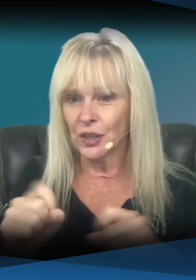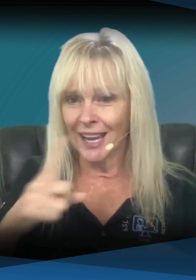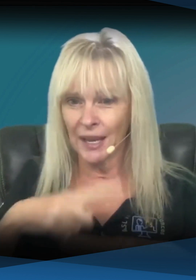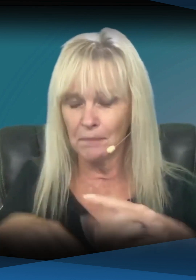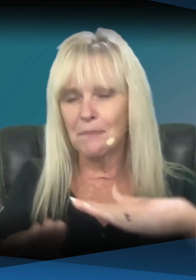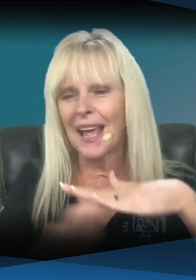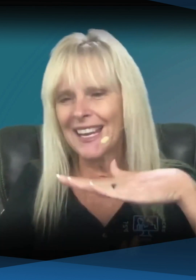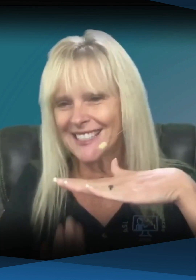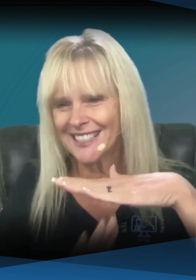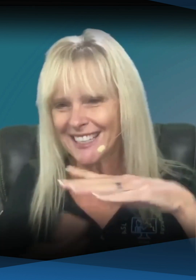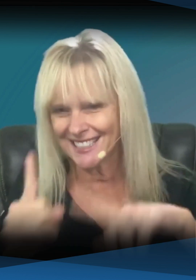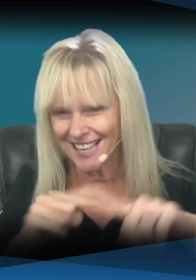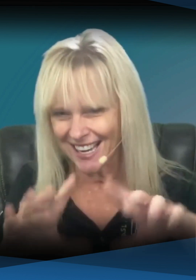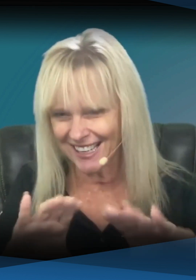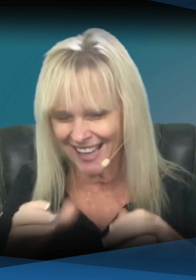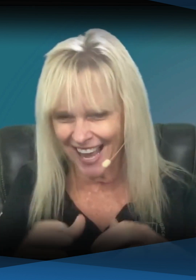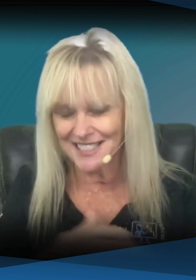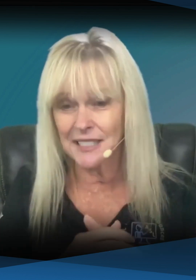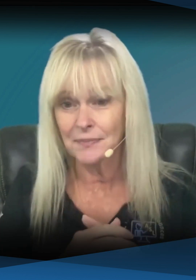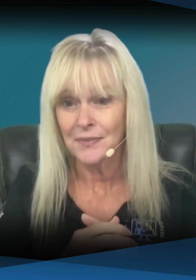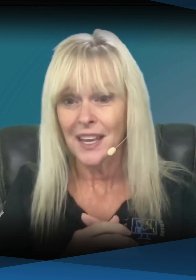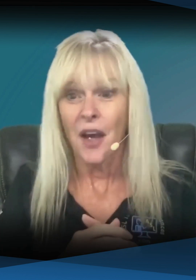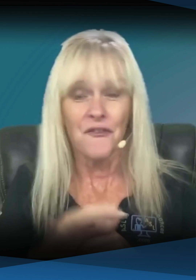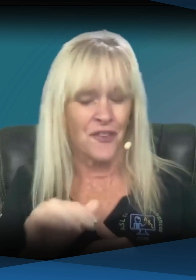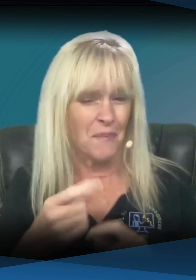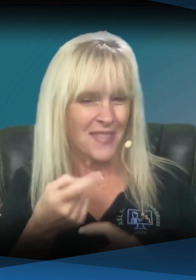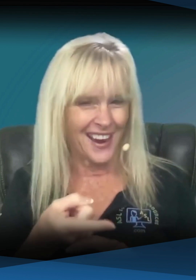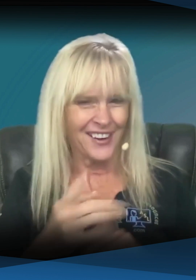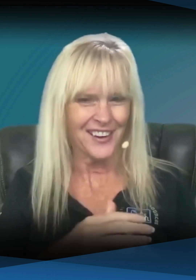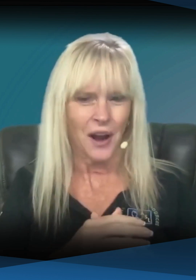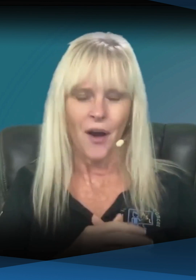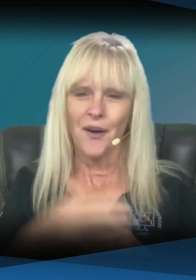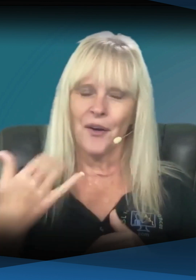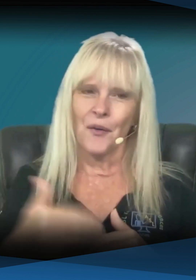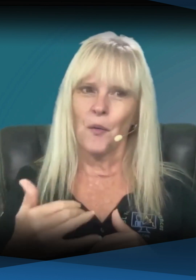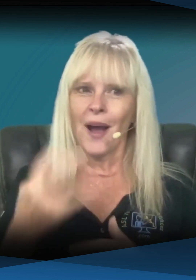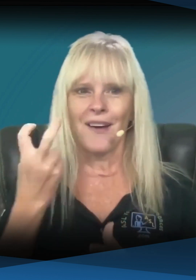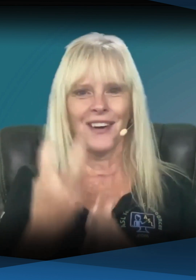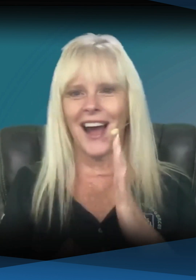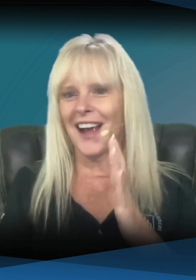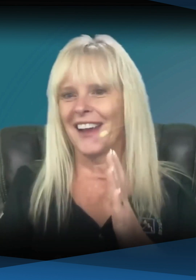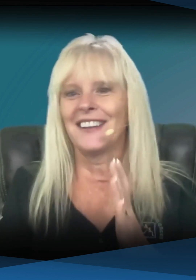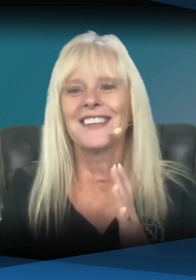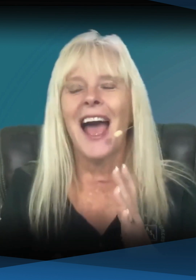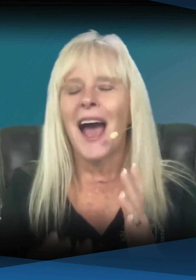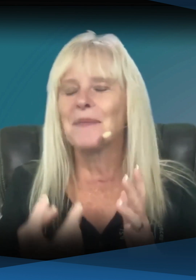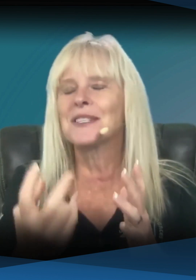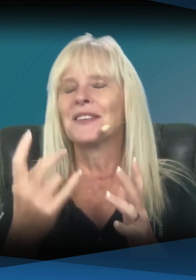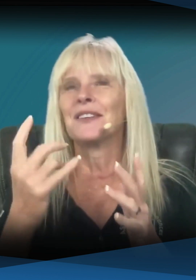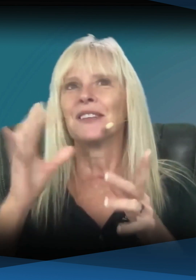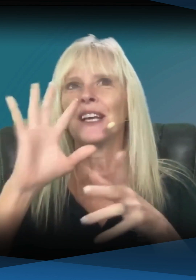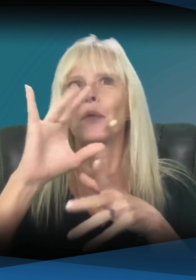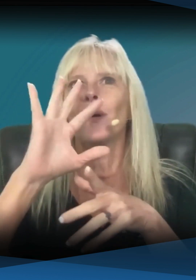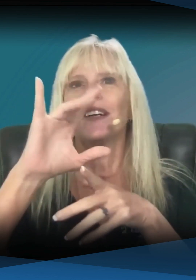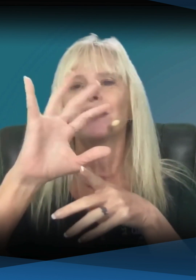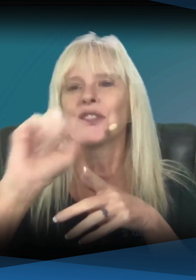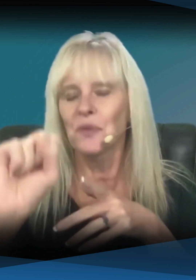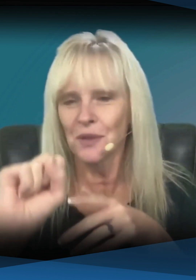a basic sign class. From there, wow, I absolutely was thrilled